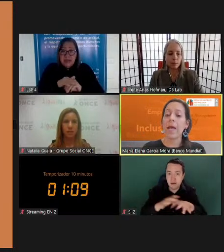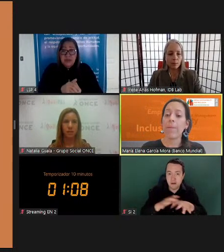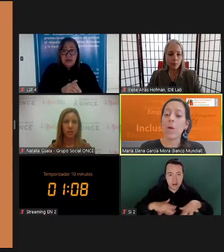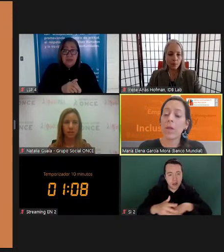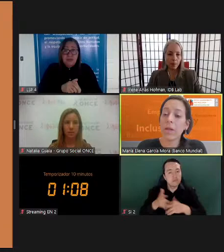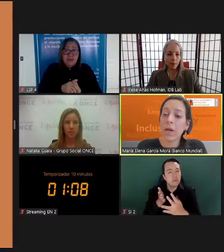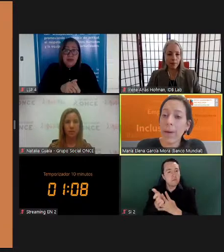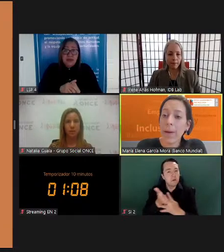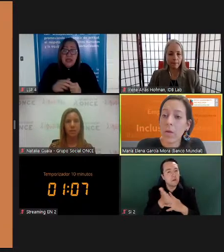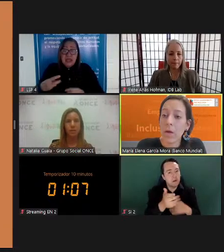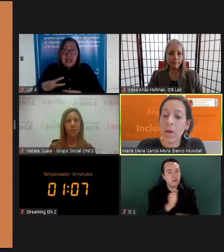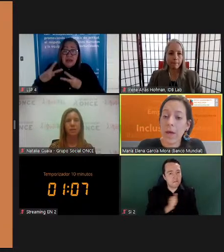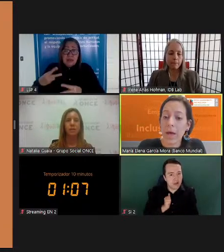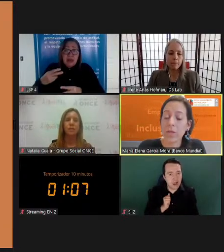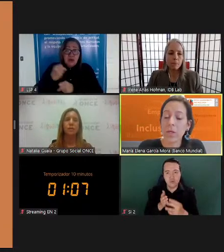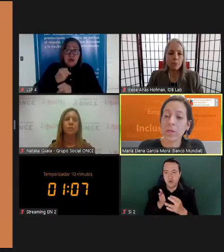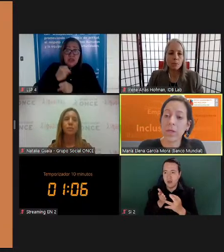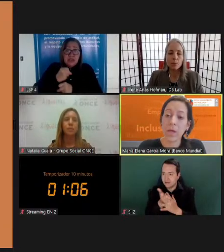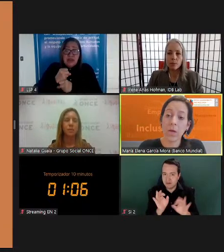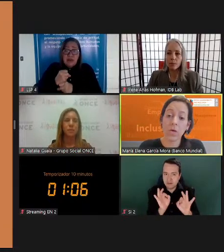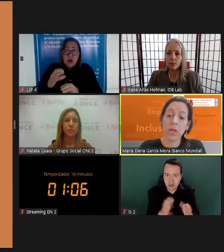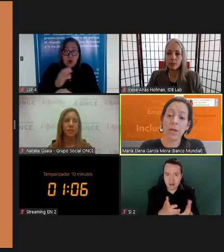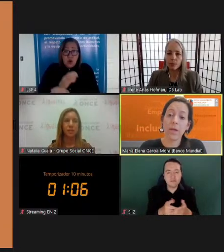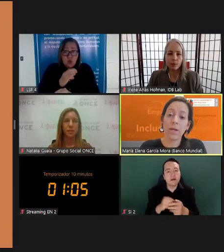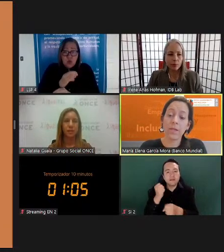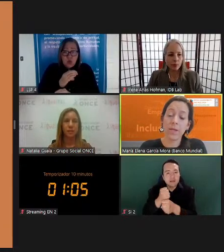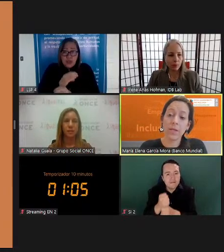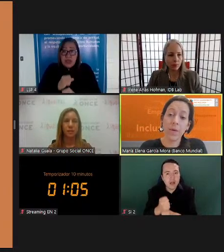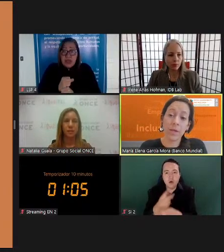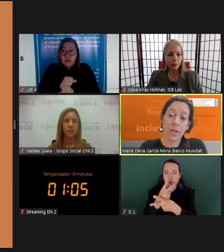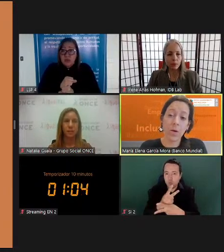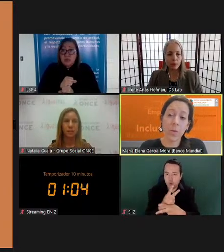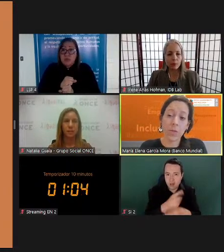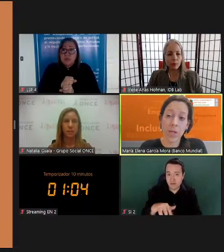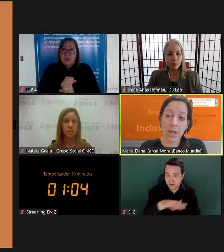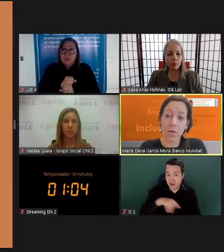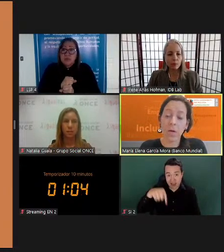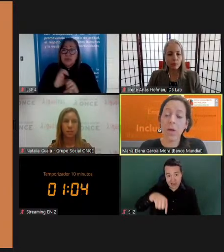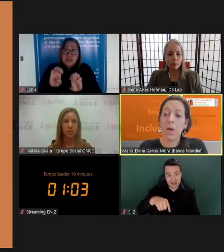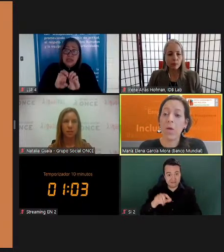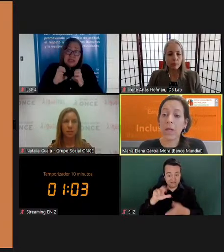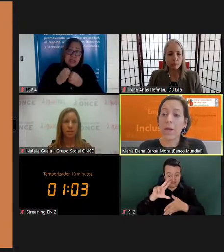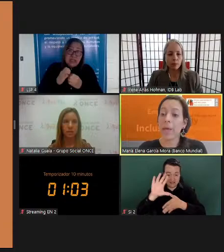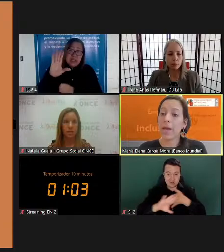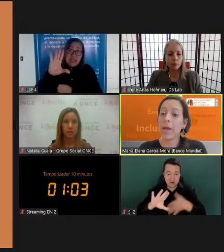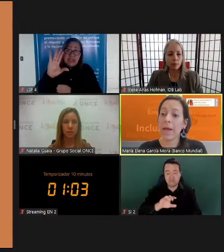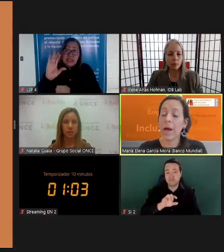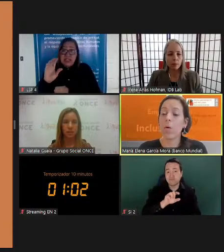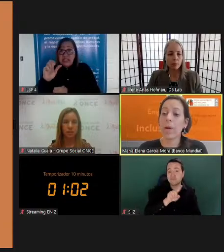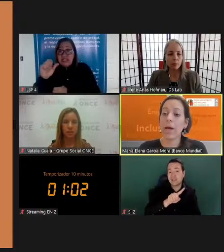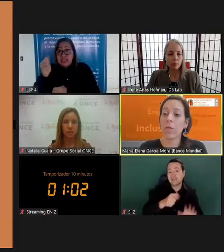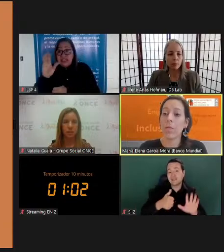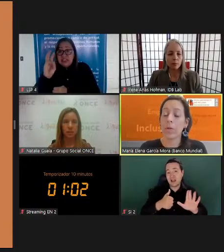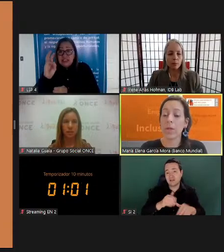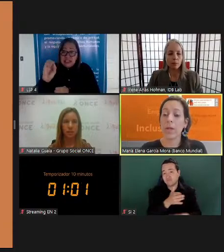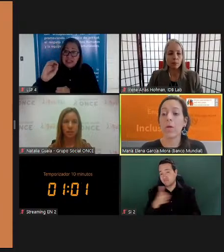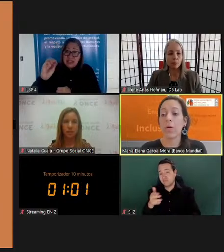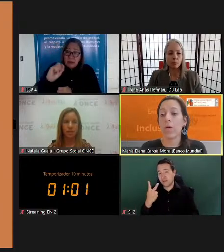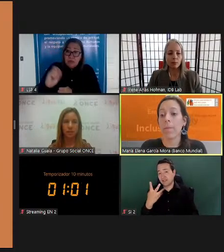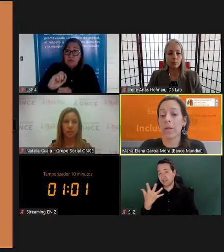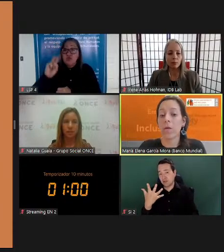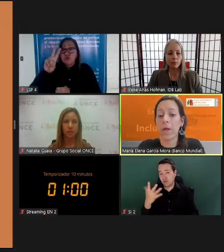25 of the gdp the value of care work is in between these numbers and